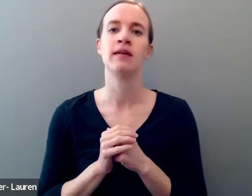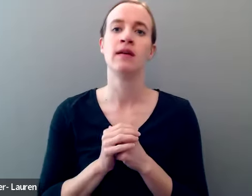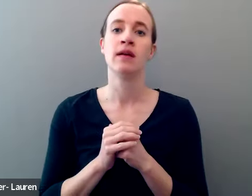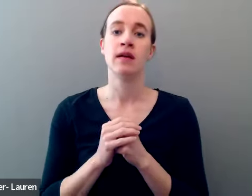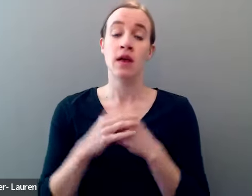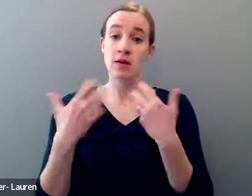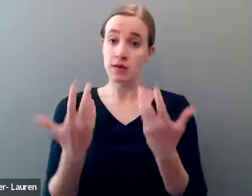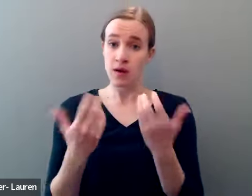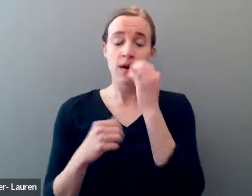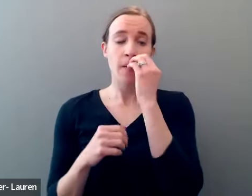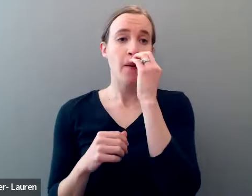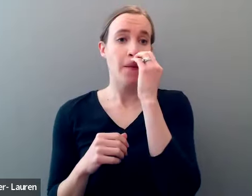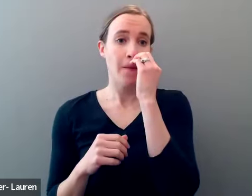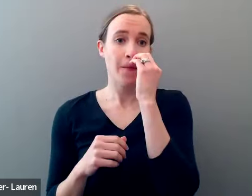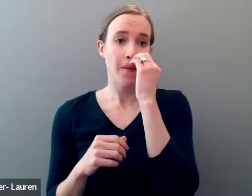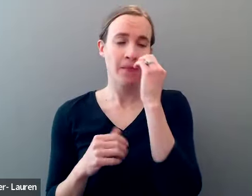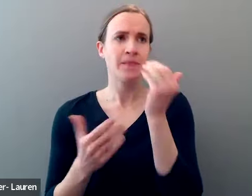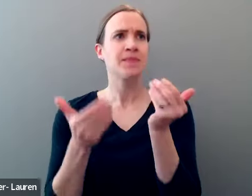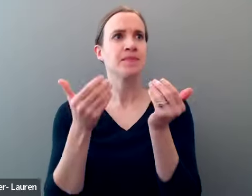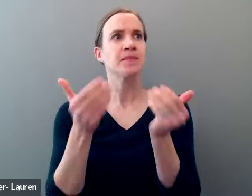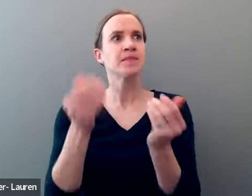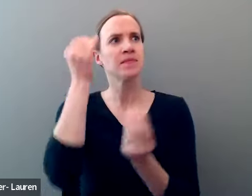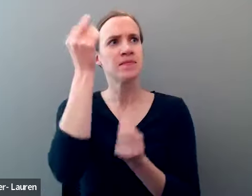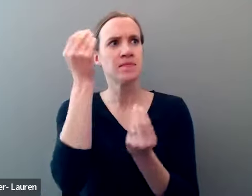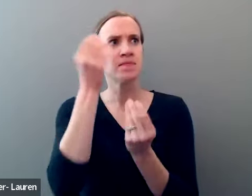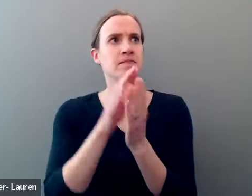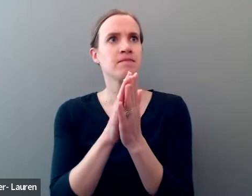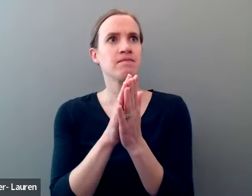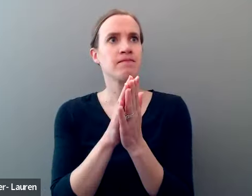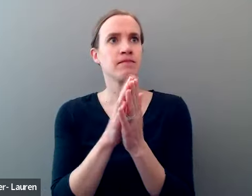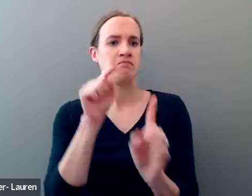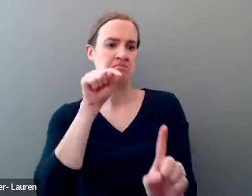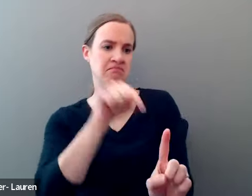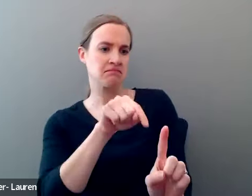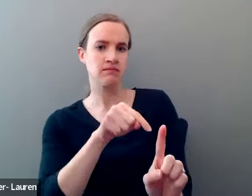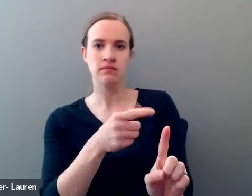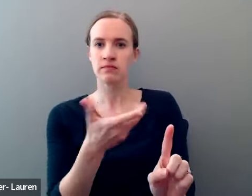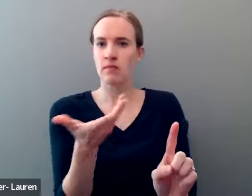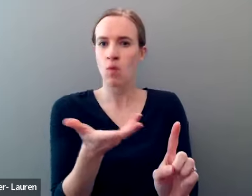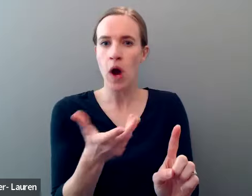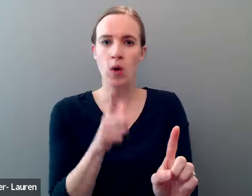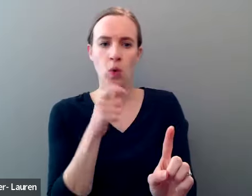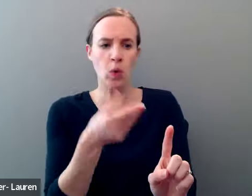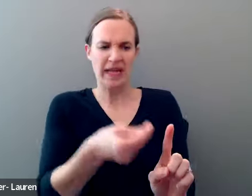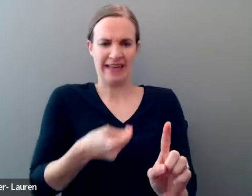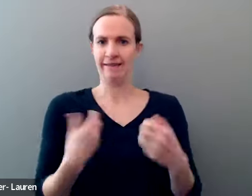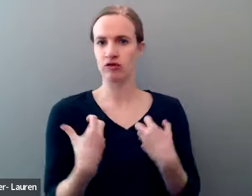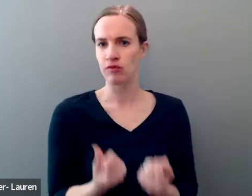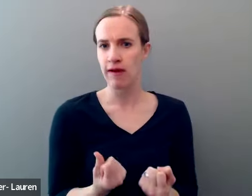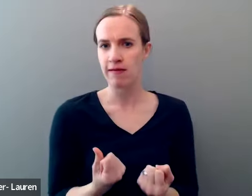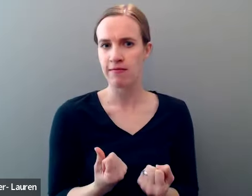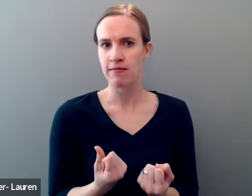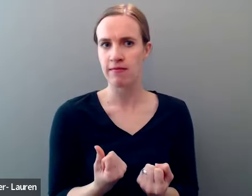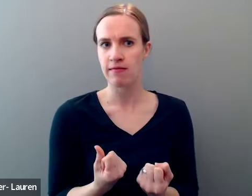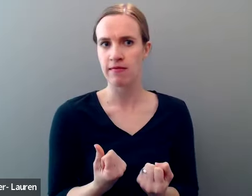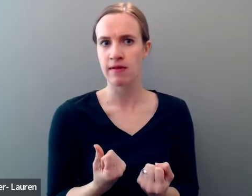with that, thinking about what or who gives you strength. Oh, I did it out of order. What